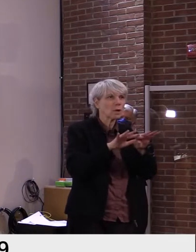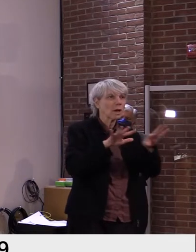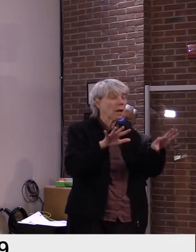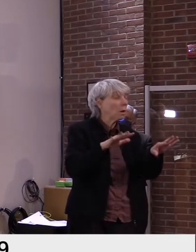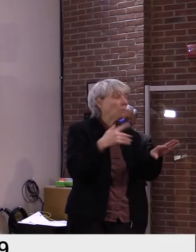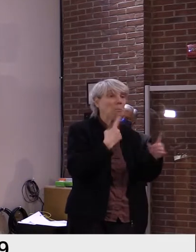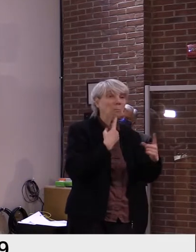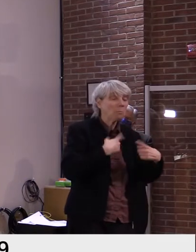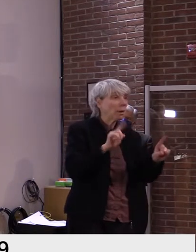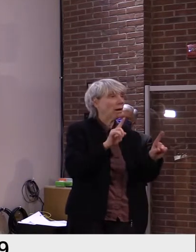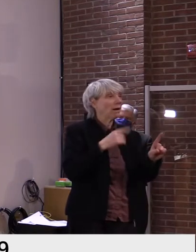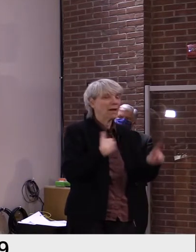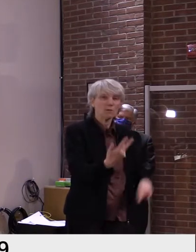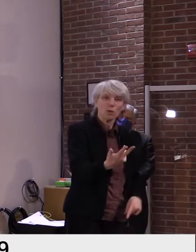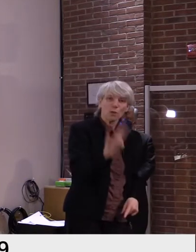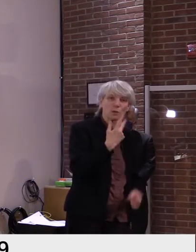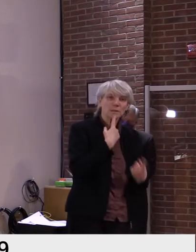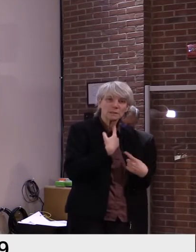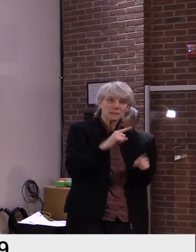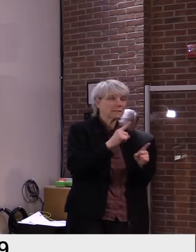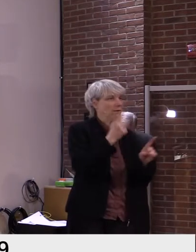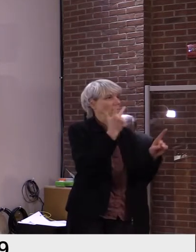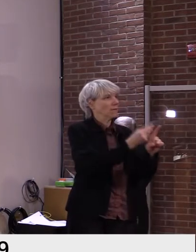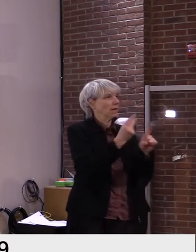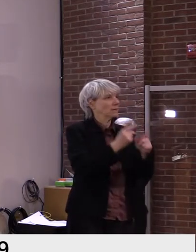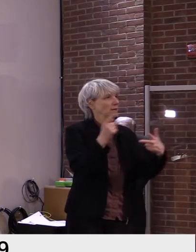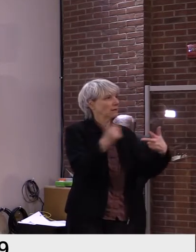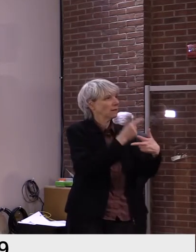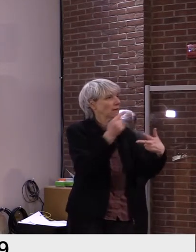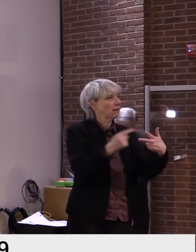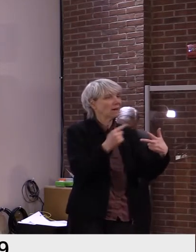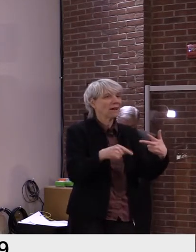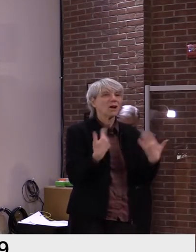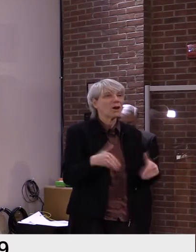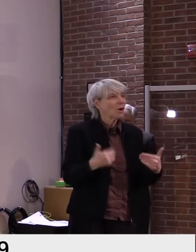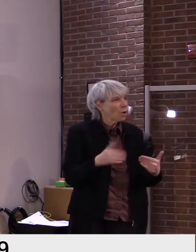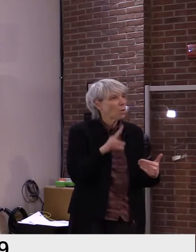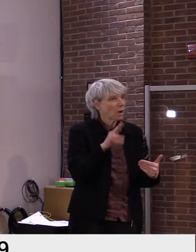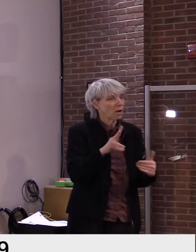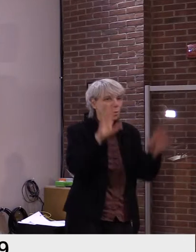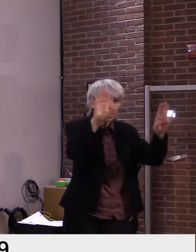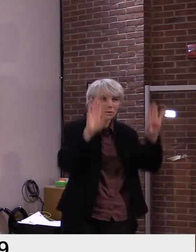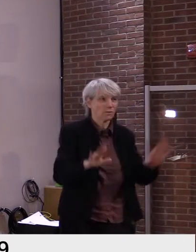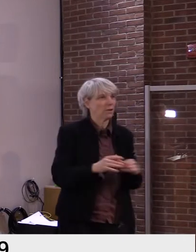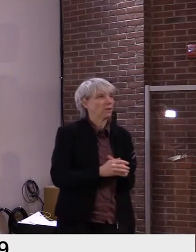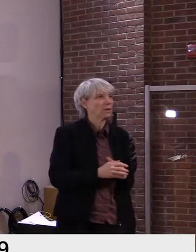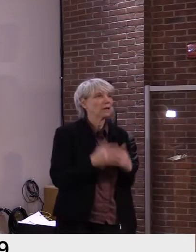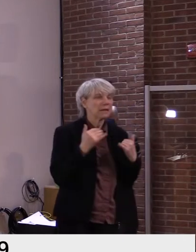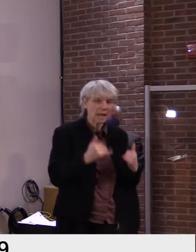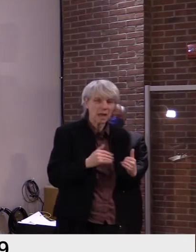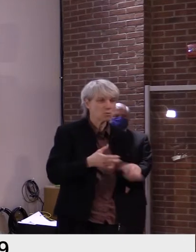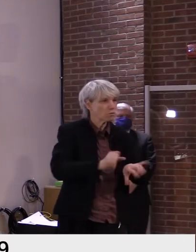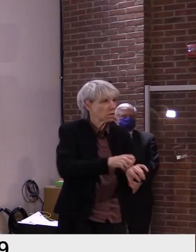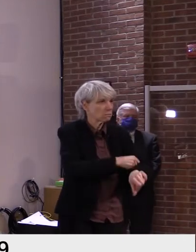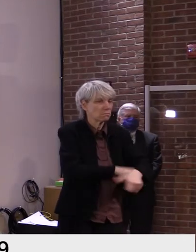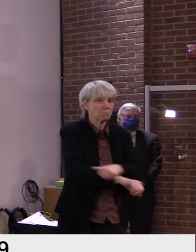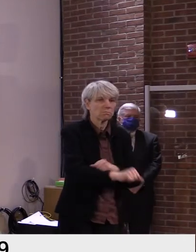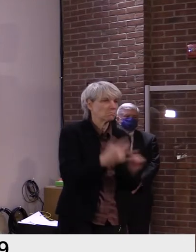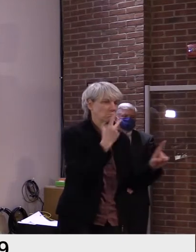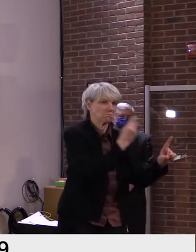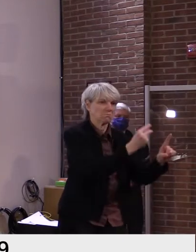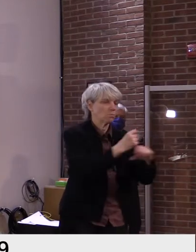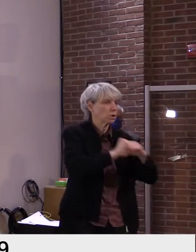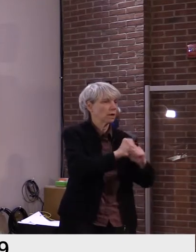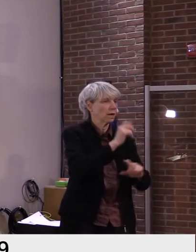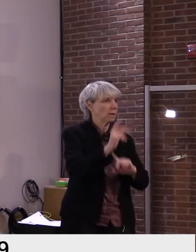to develop three effective vaccines. We are now in a good position to move quickly to protect our communities and get back